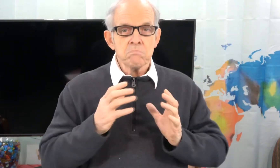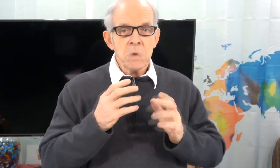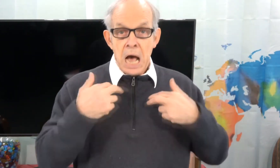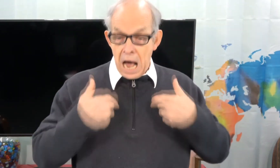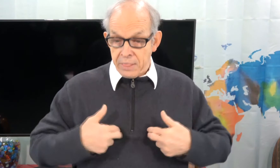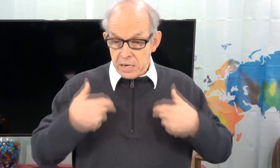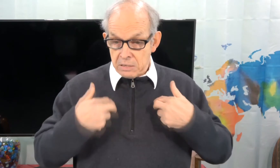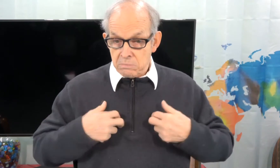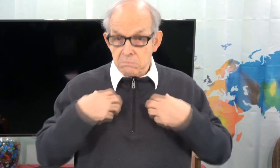hath